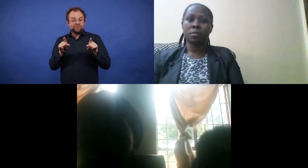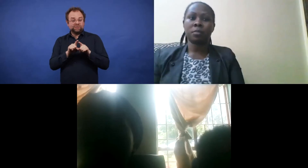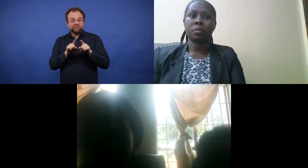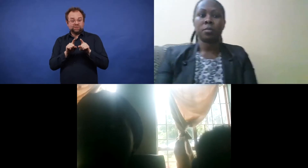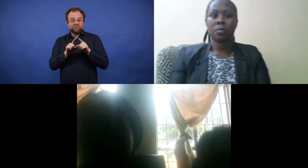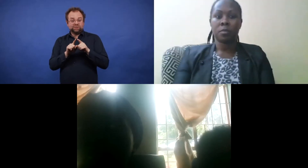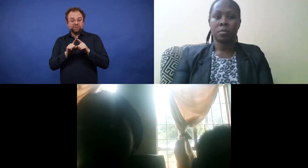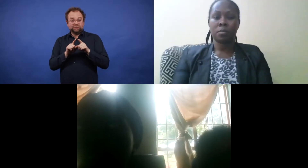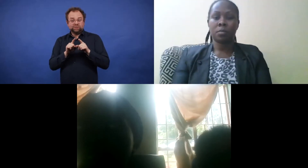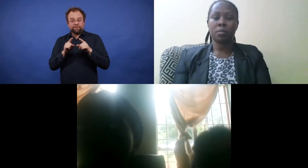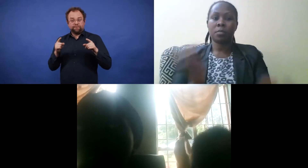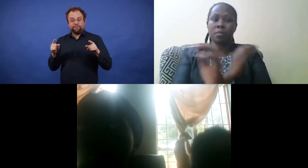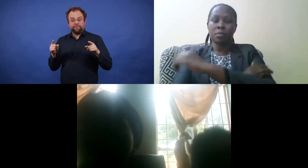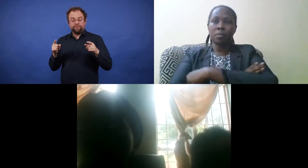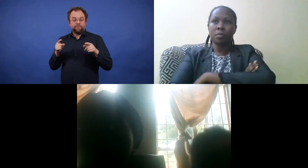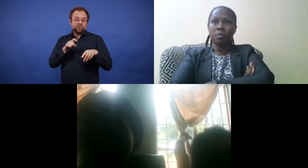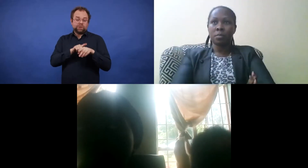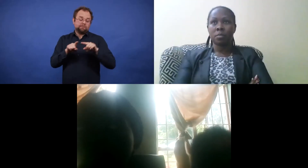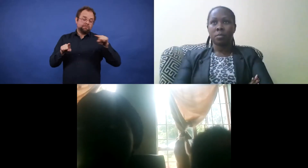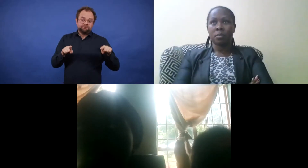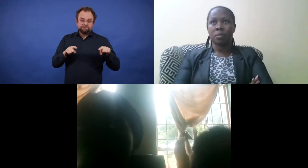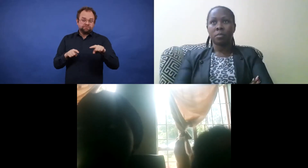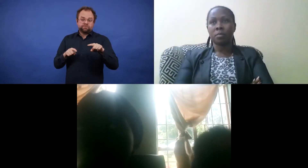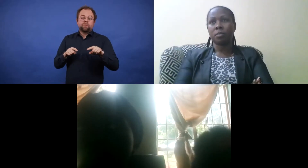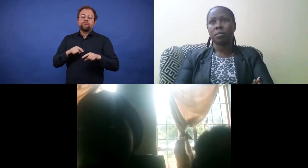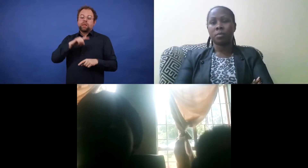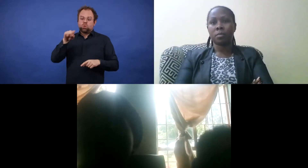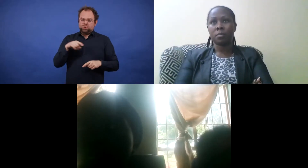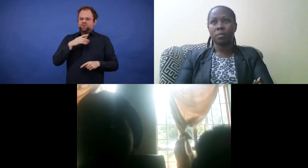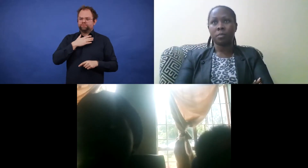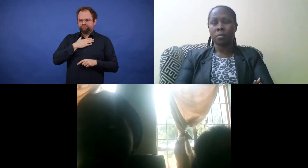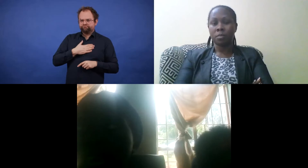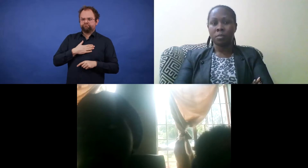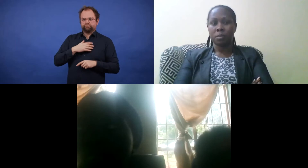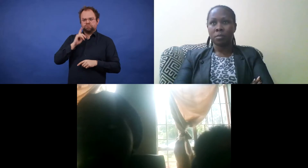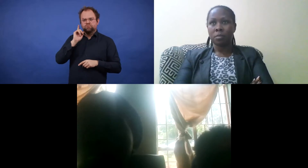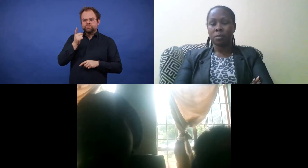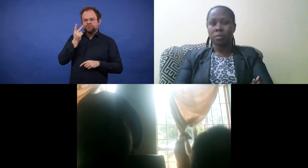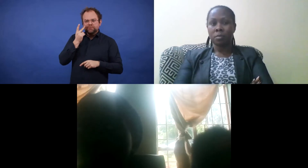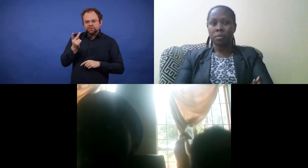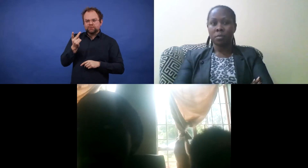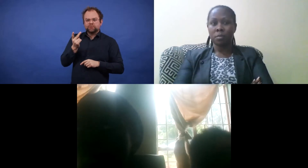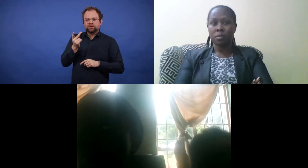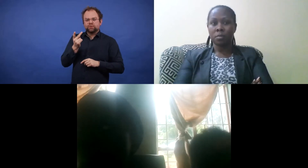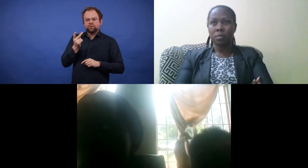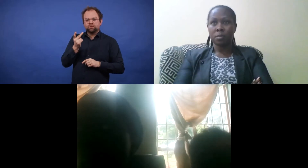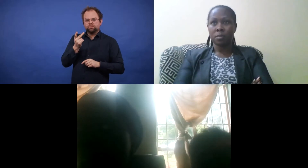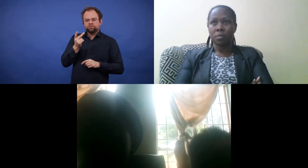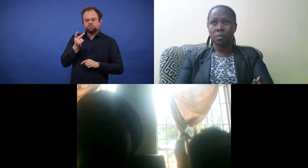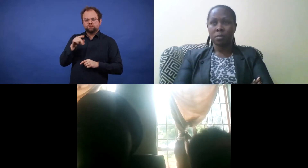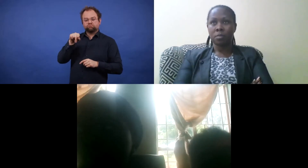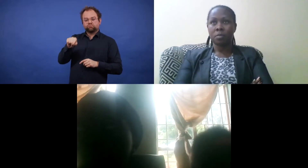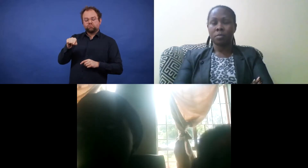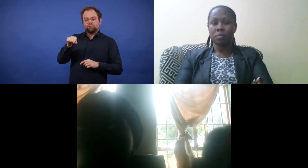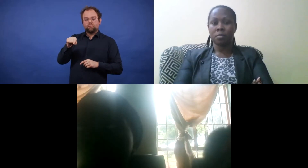supported with different things which a person with disability can need. For instance, now